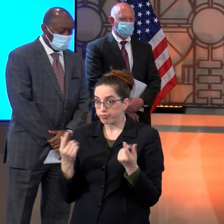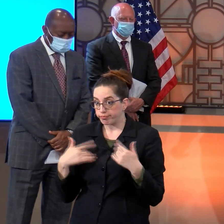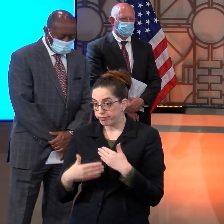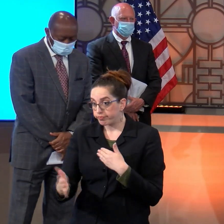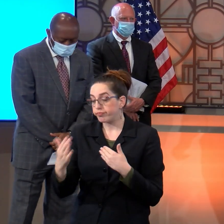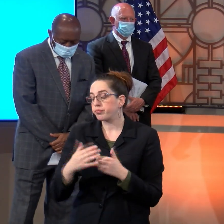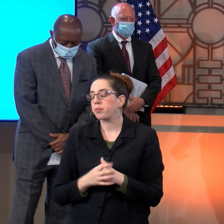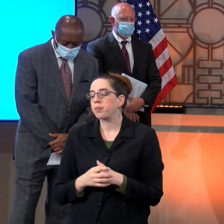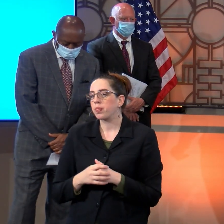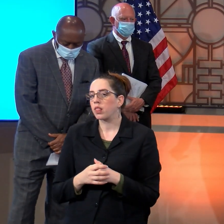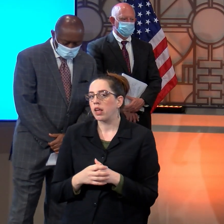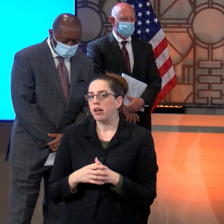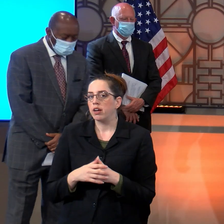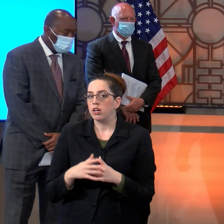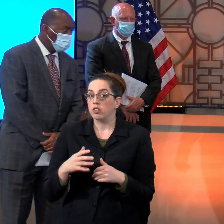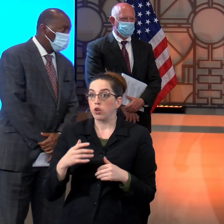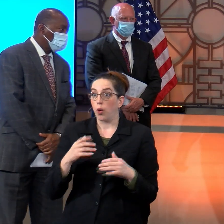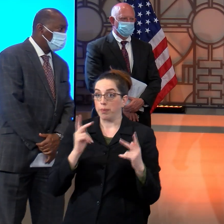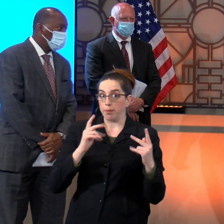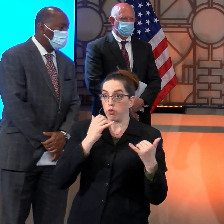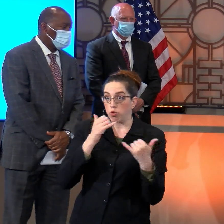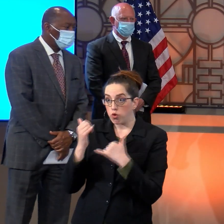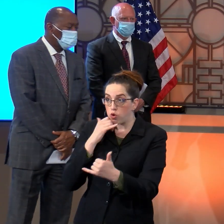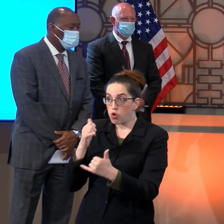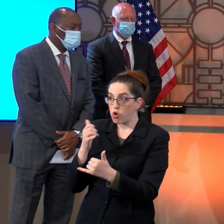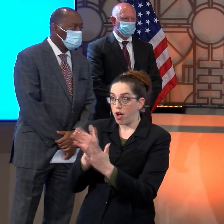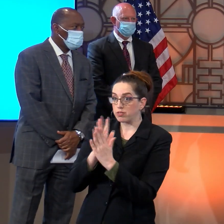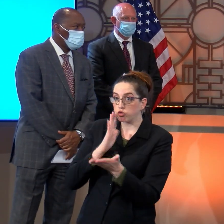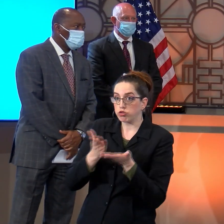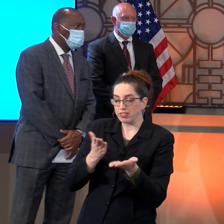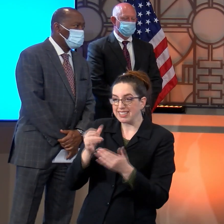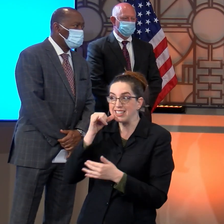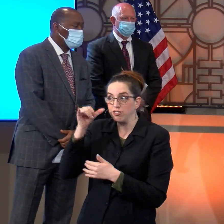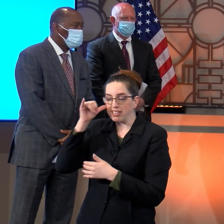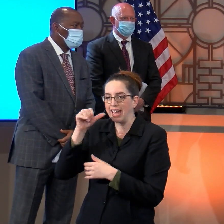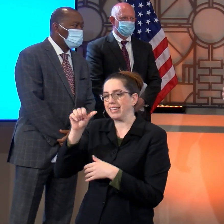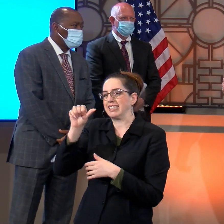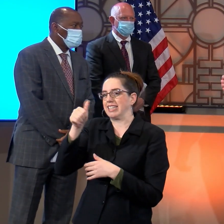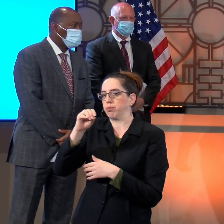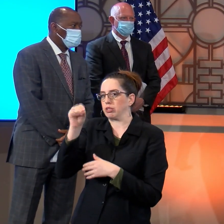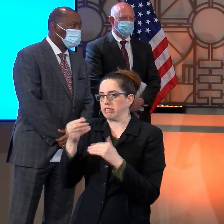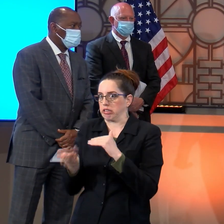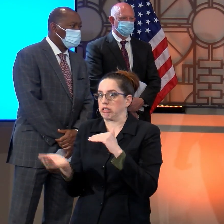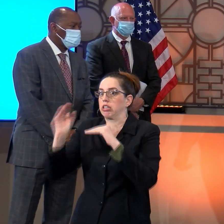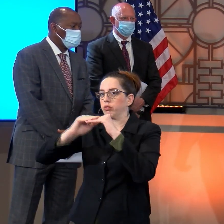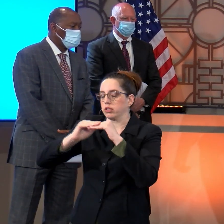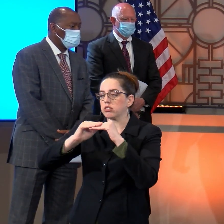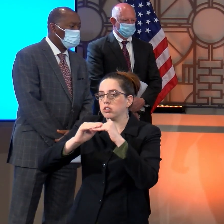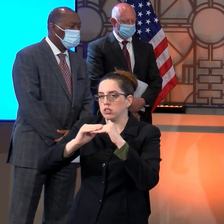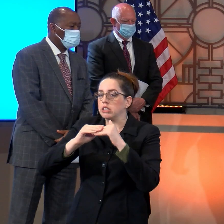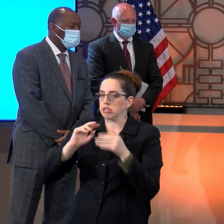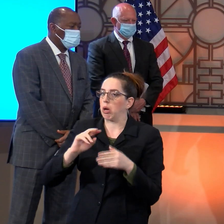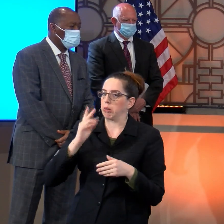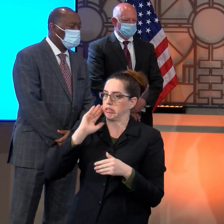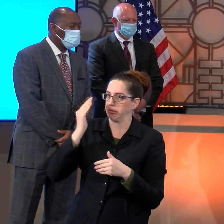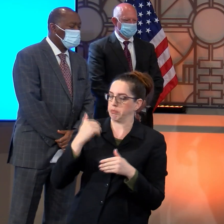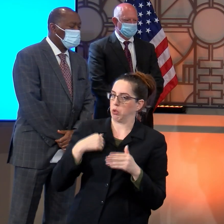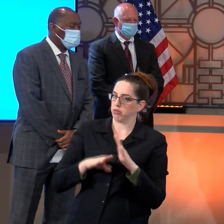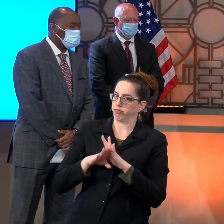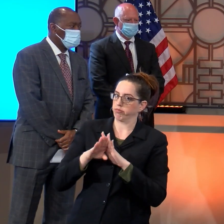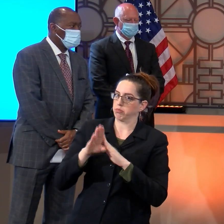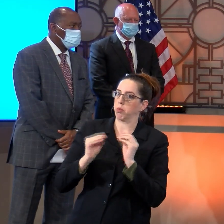our calls for service were up yesterday by 10%, so we're starting to trend up again. This